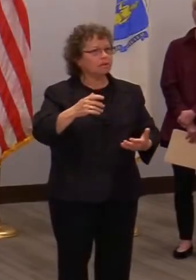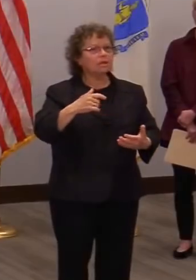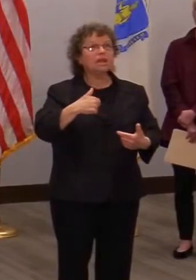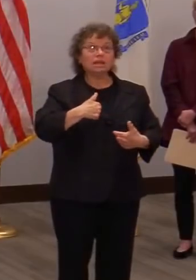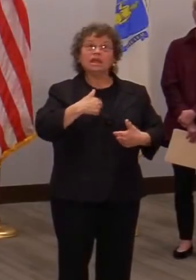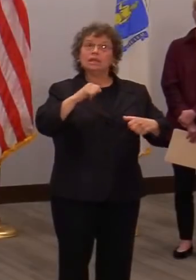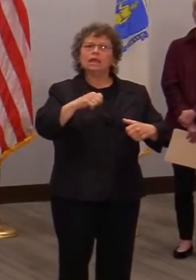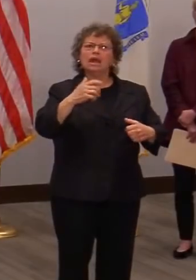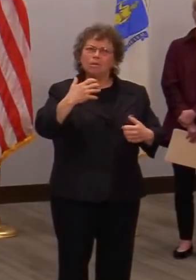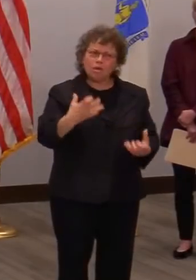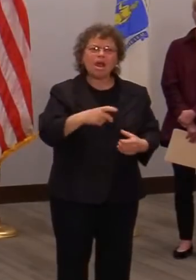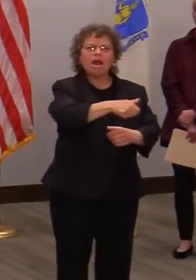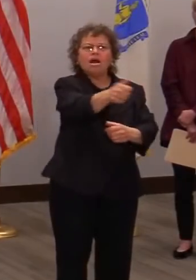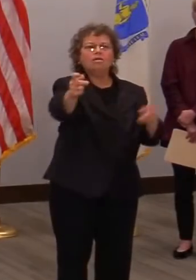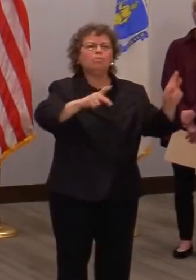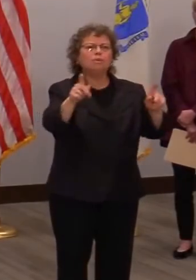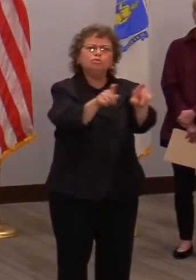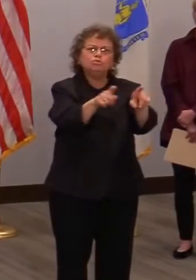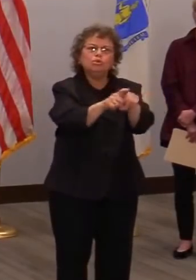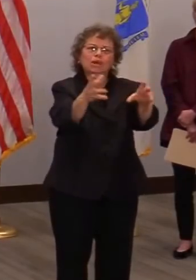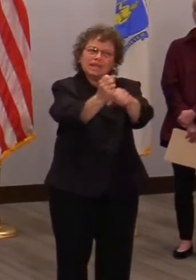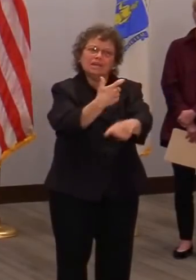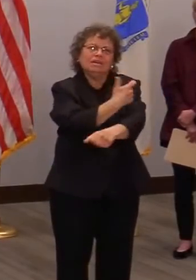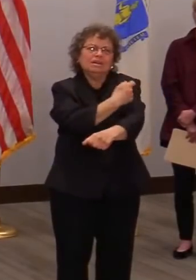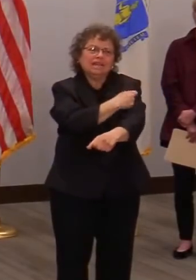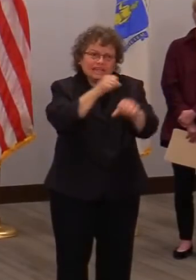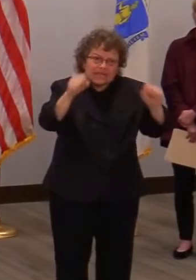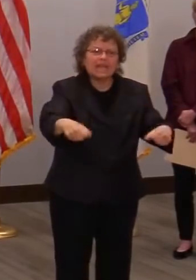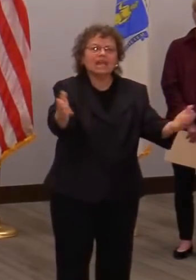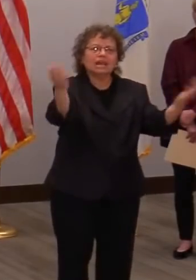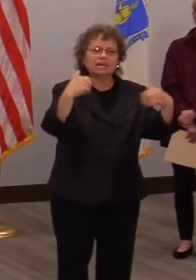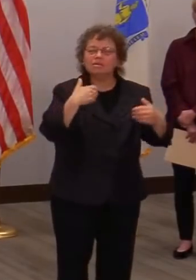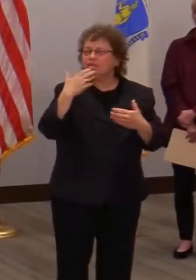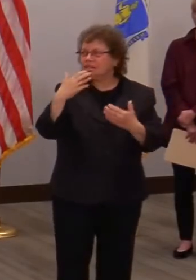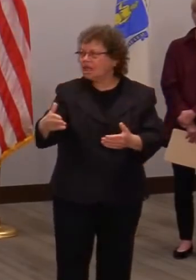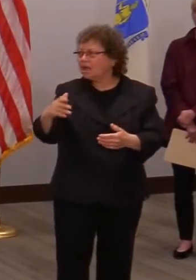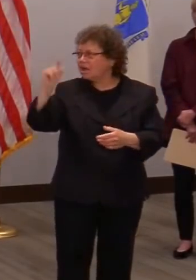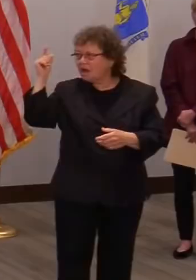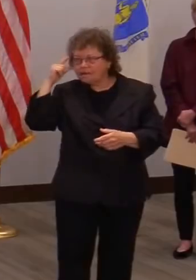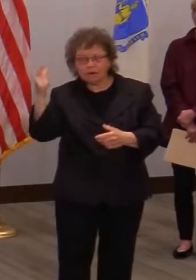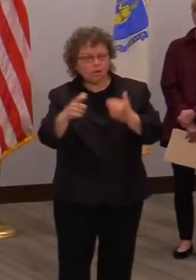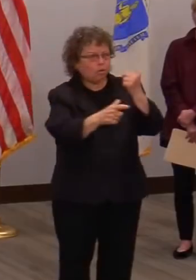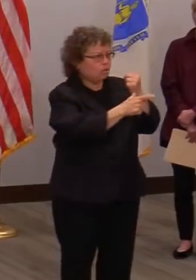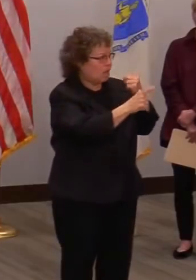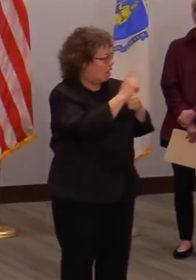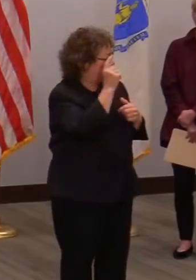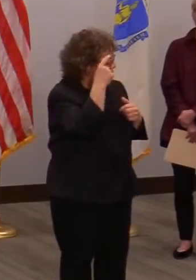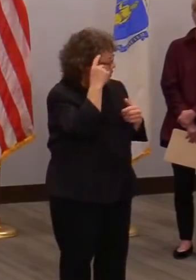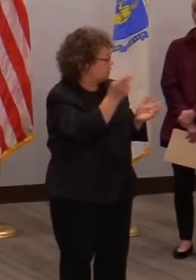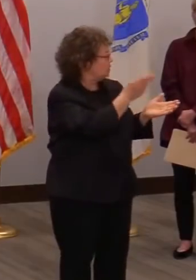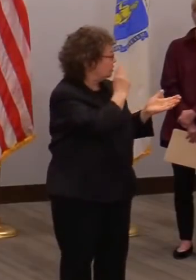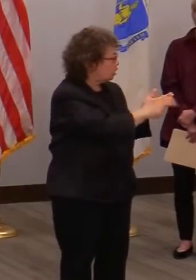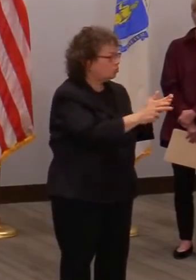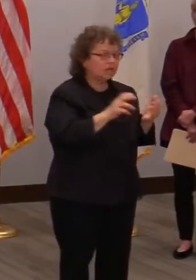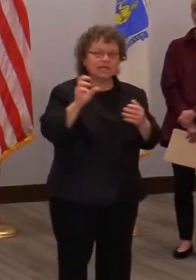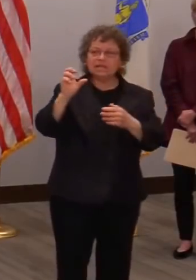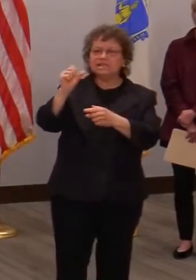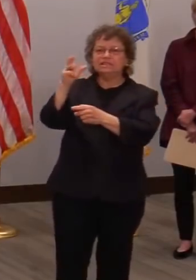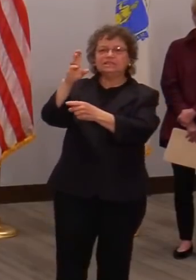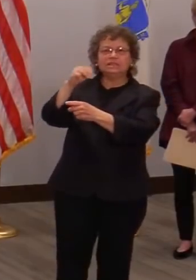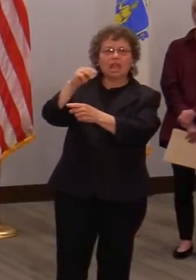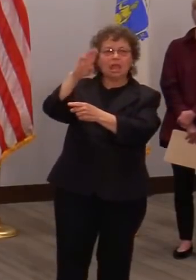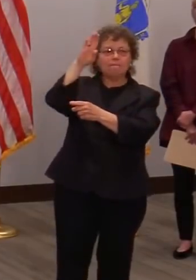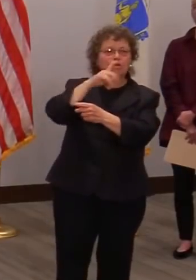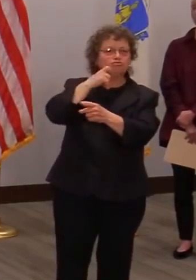community can as well. So again, I want to just thank the governor, Lieutenant Governor, Secretary, Sam in the Boston Red Sox,